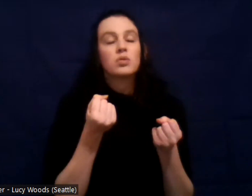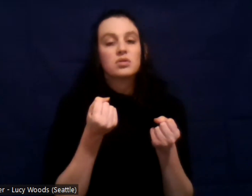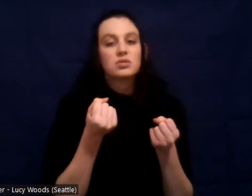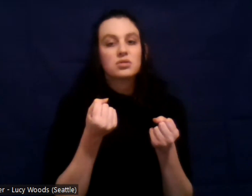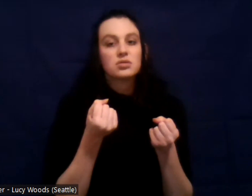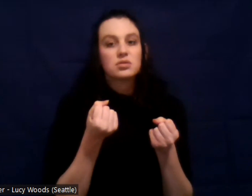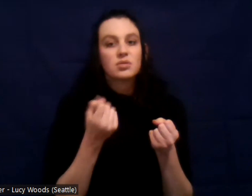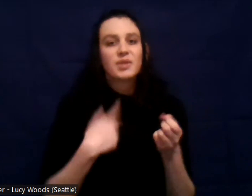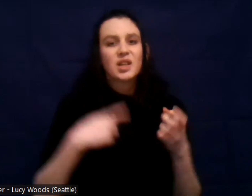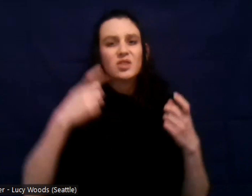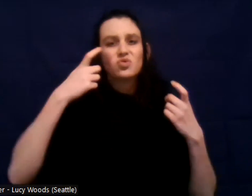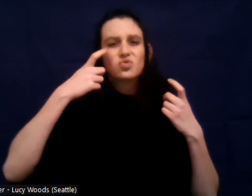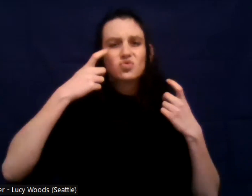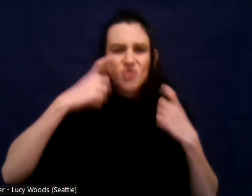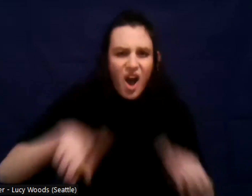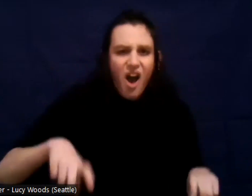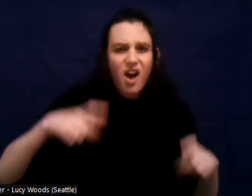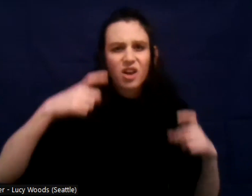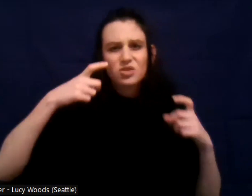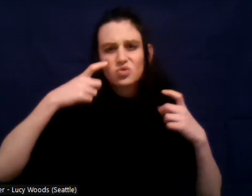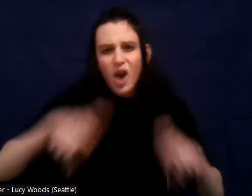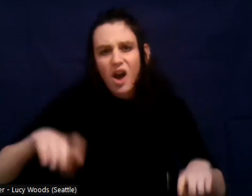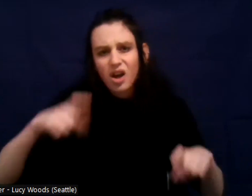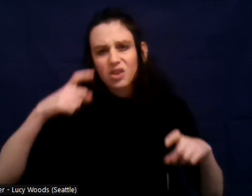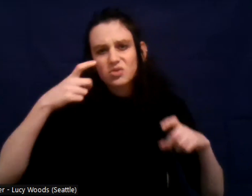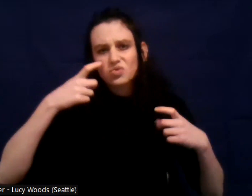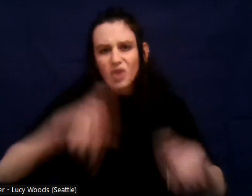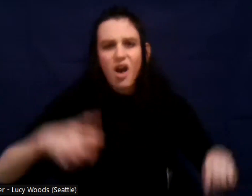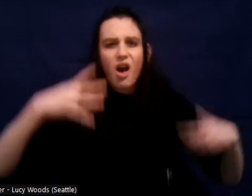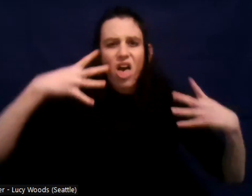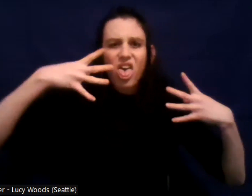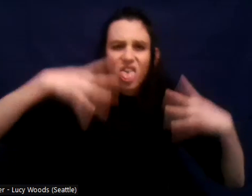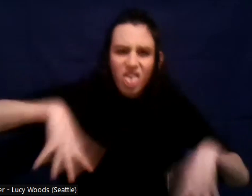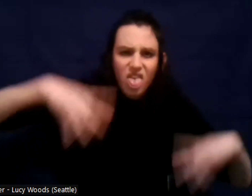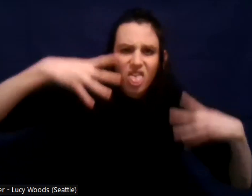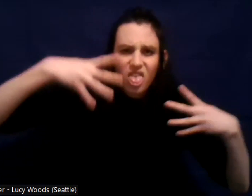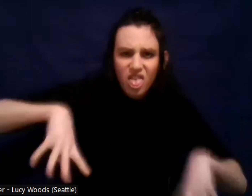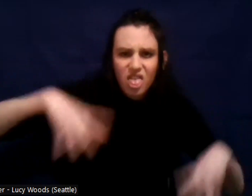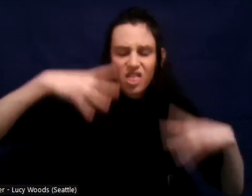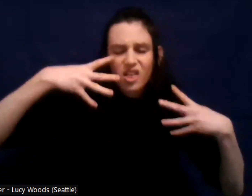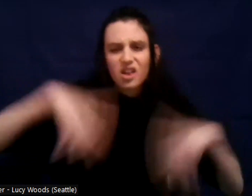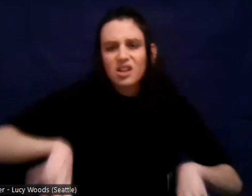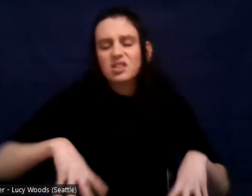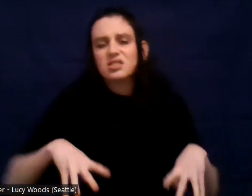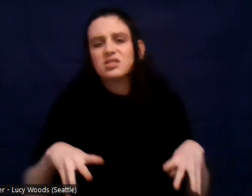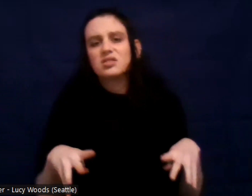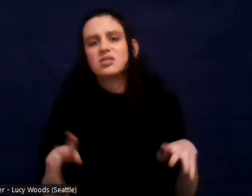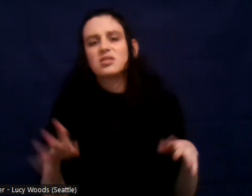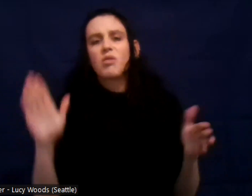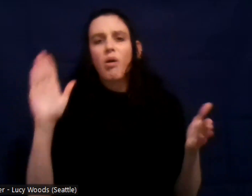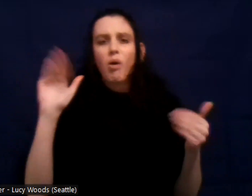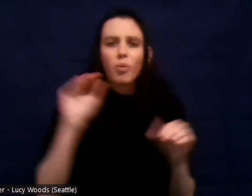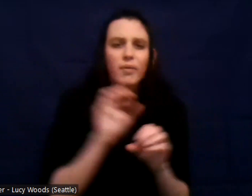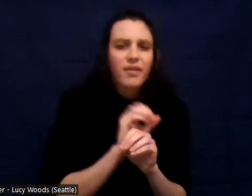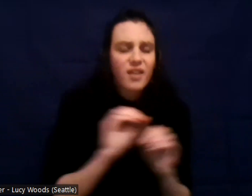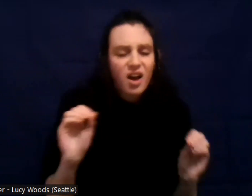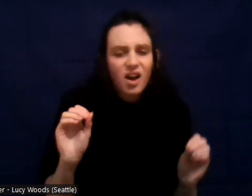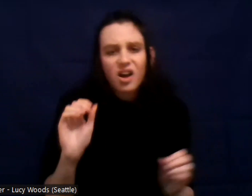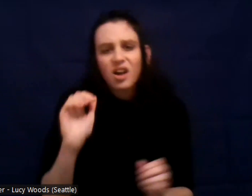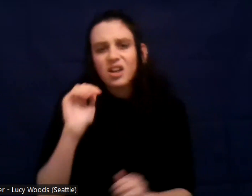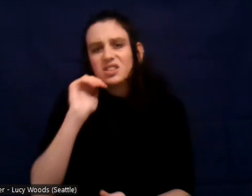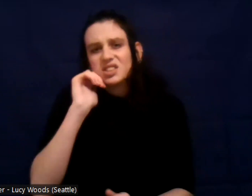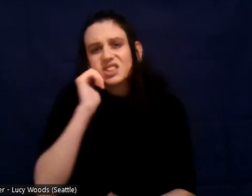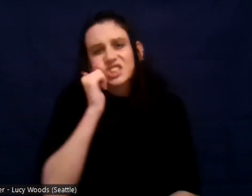just cried like a baby, like just hopeless and full of shame and